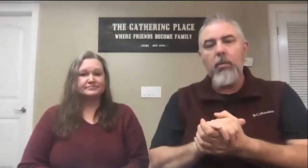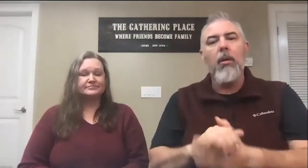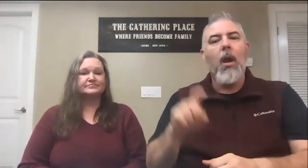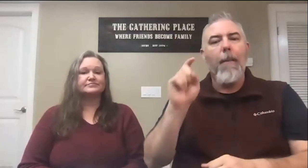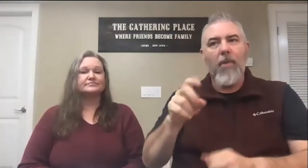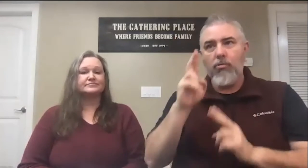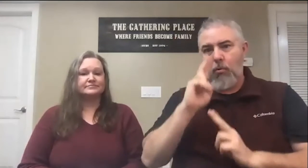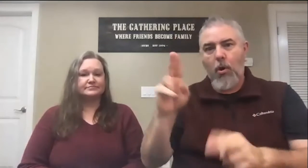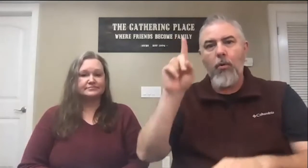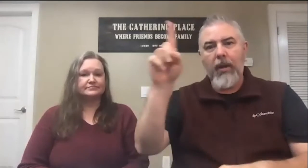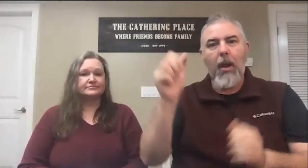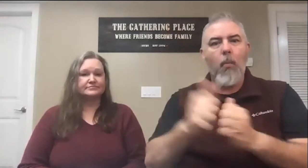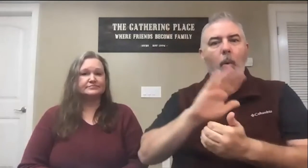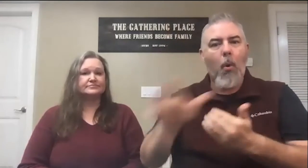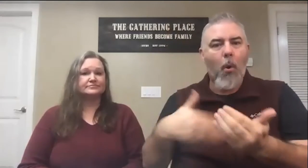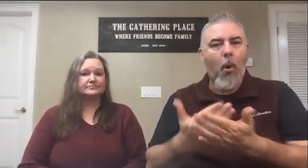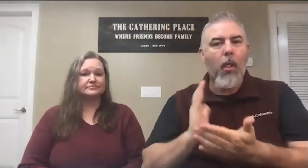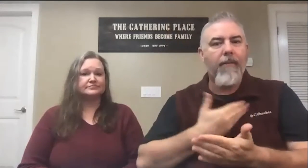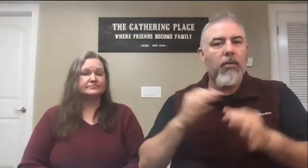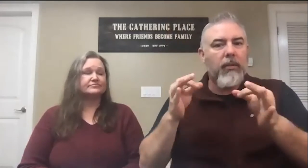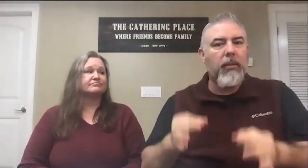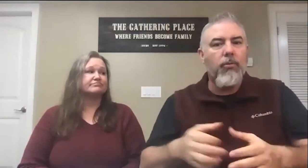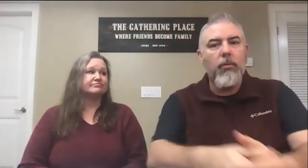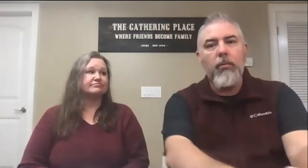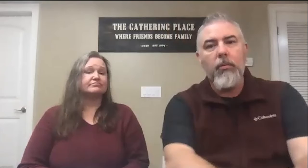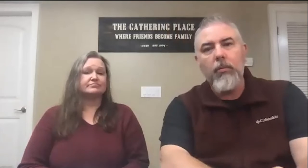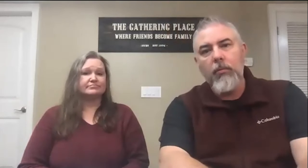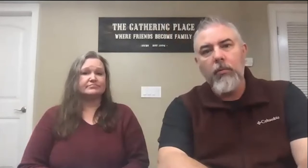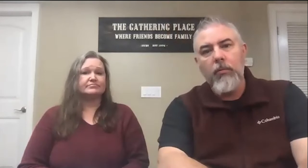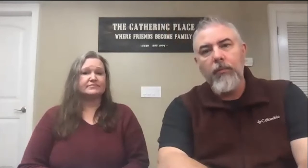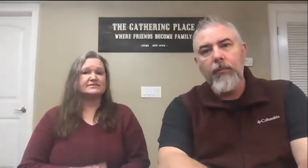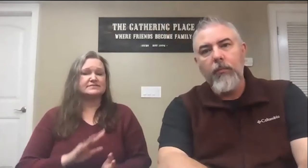God has blessed our marriage, and we must honor him with all of our decisions.